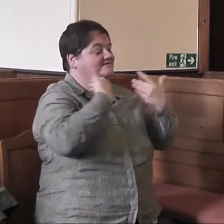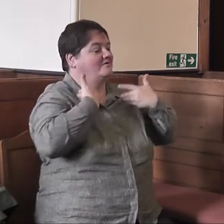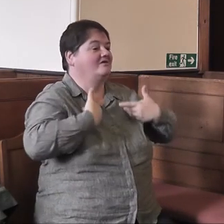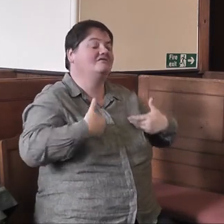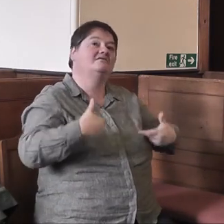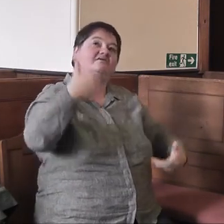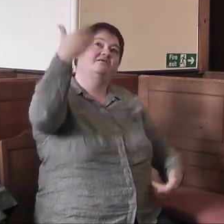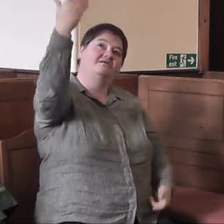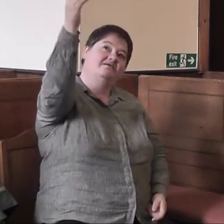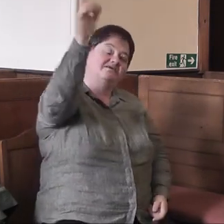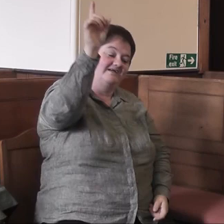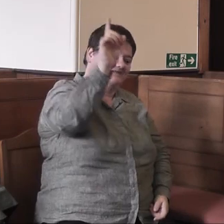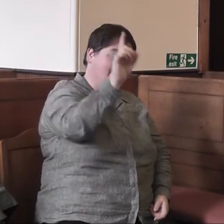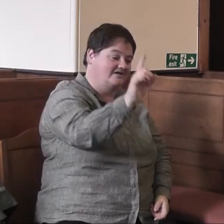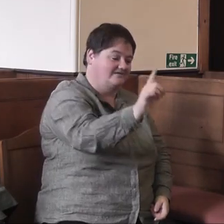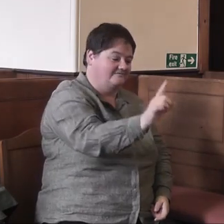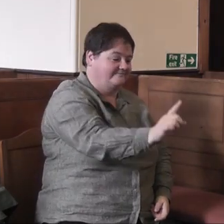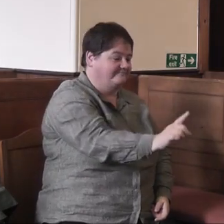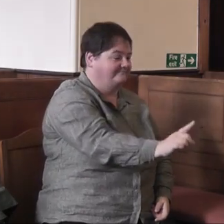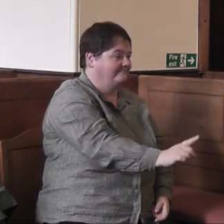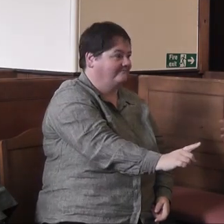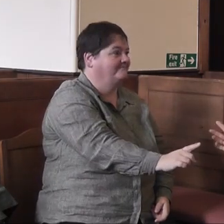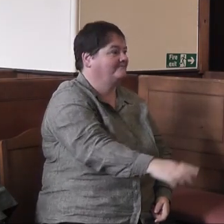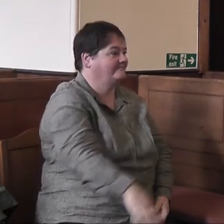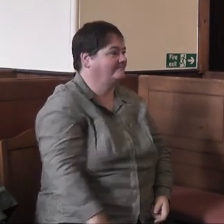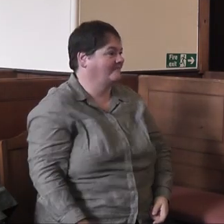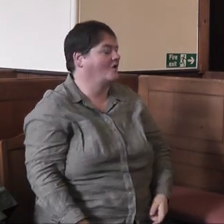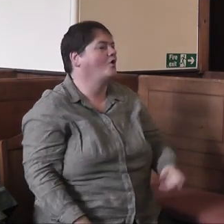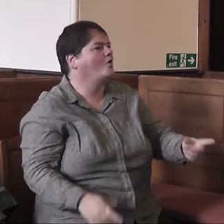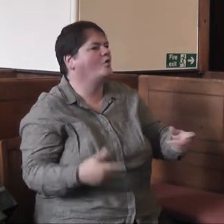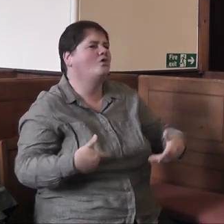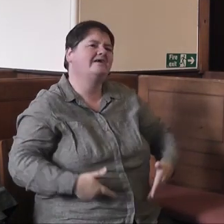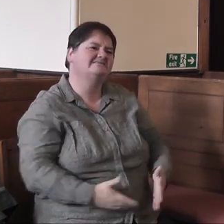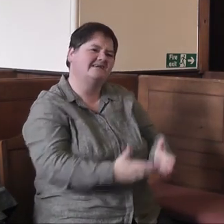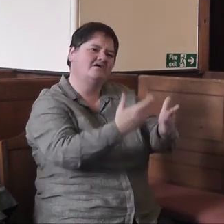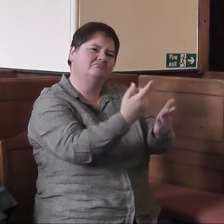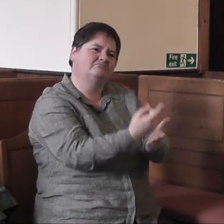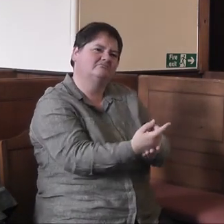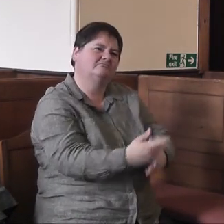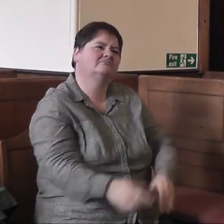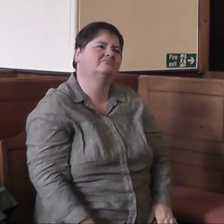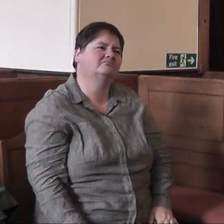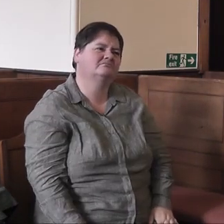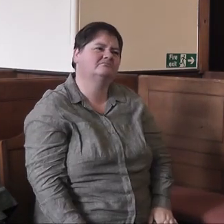Redeemer, is here. So do that again. Or is here.